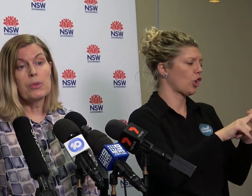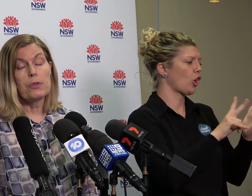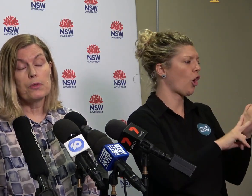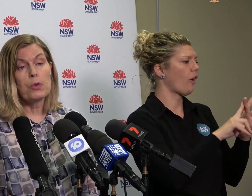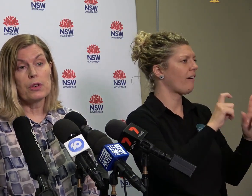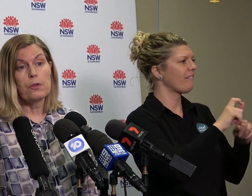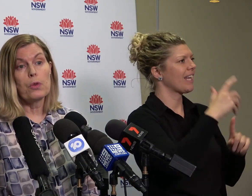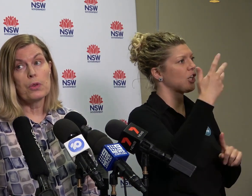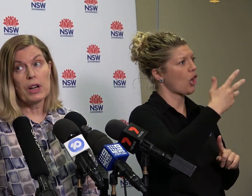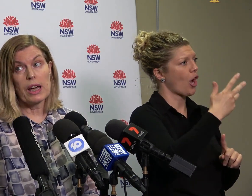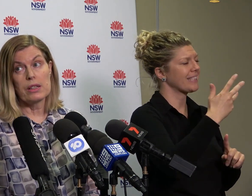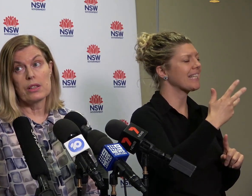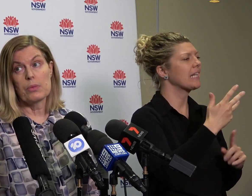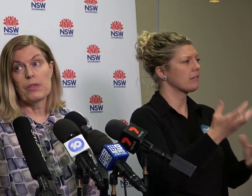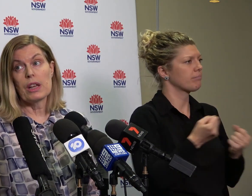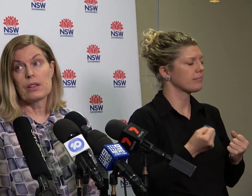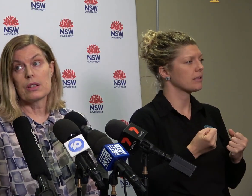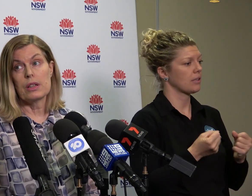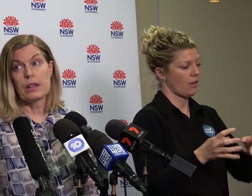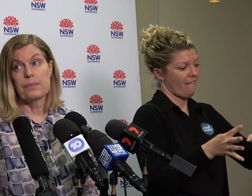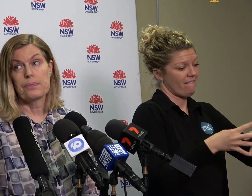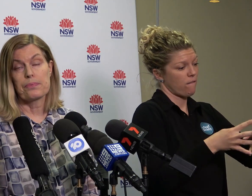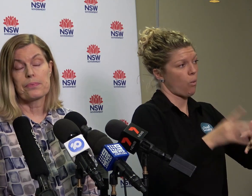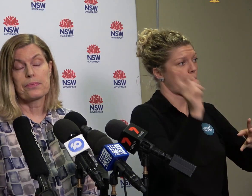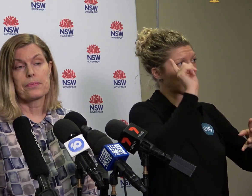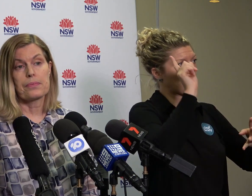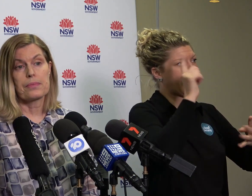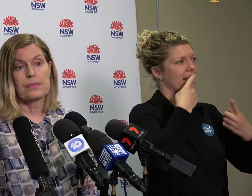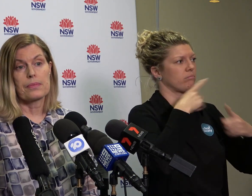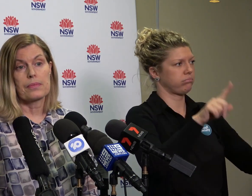COVID-19, and there were four cases that we've announced today.